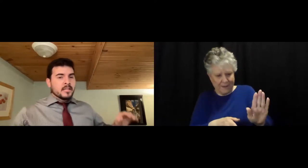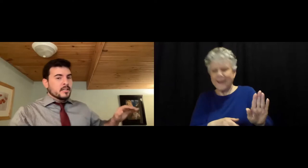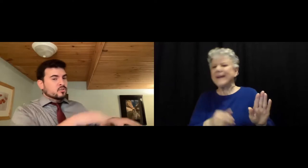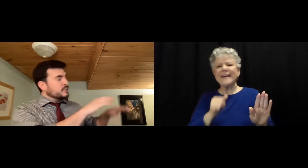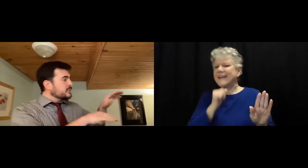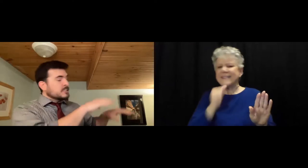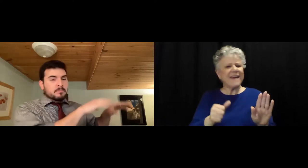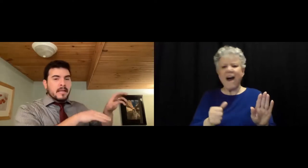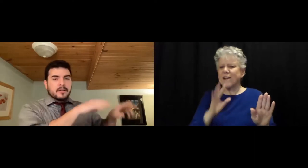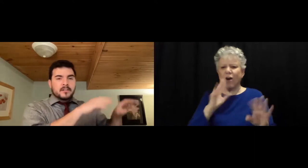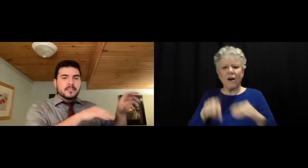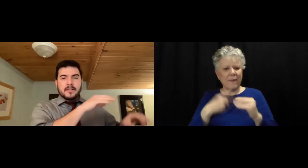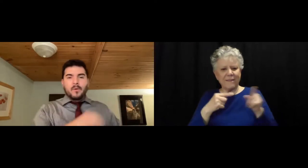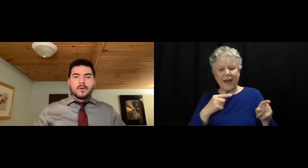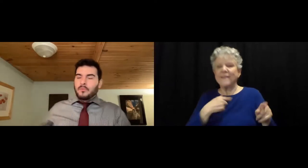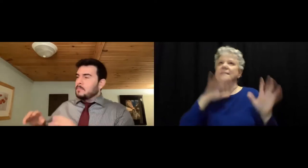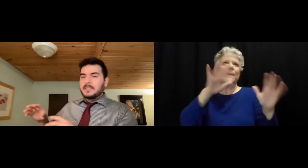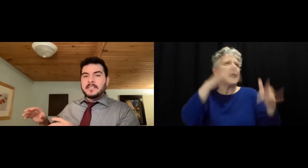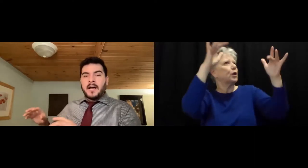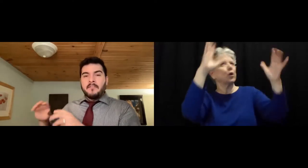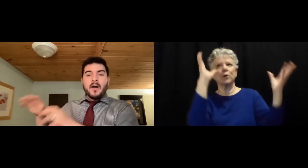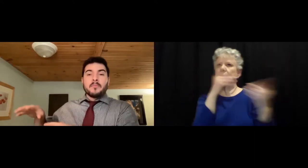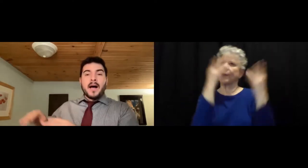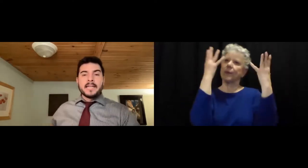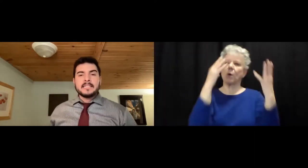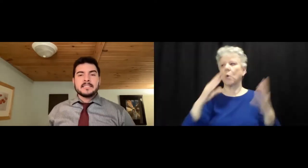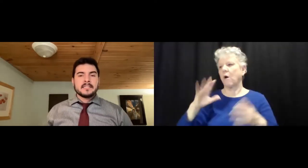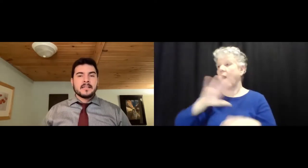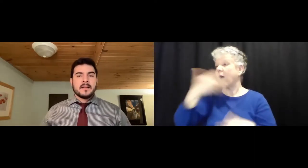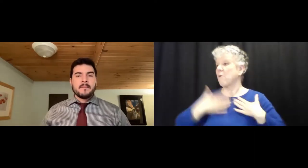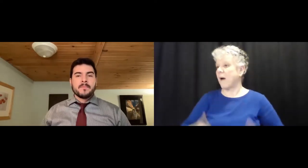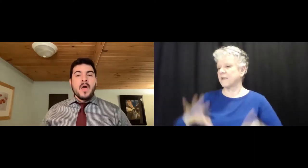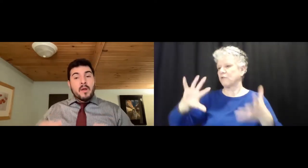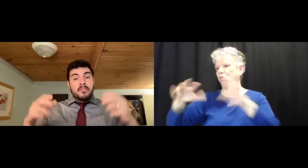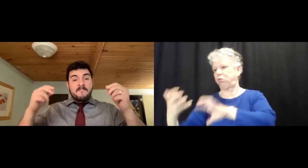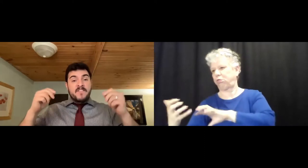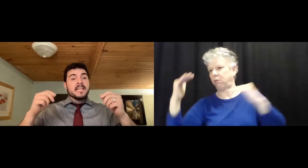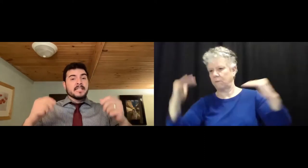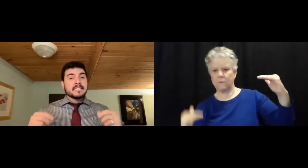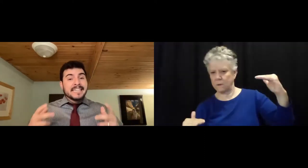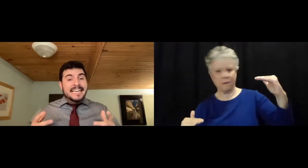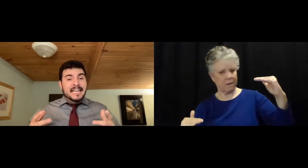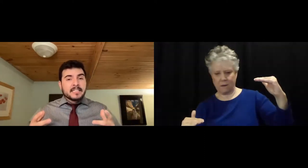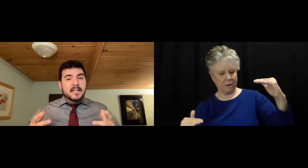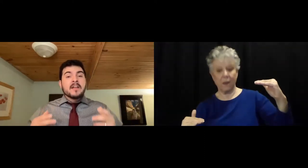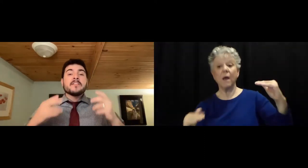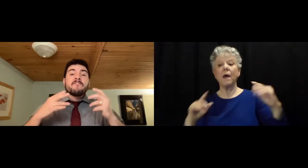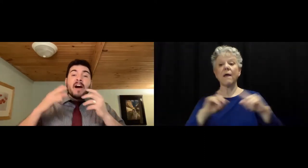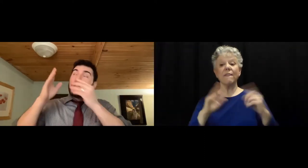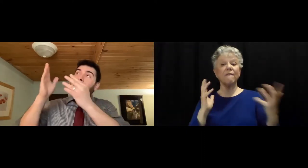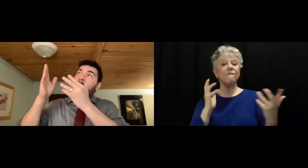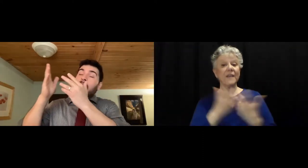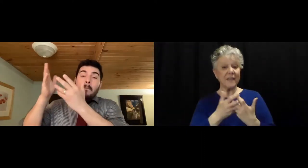solely to the transient splendors and or corruptions of other bodies. Rather, the fittingness is indexed to